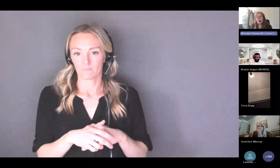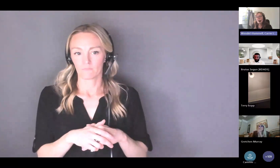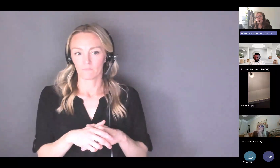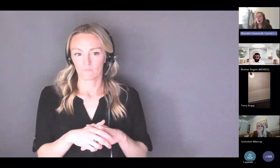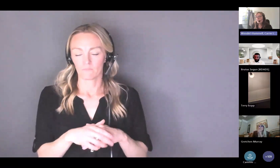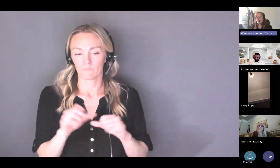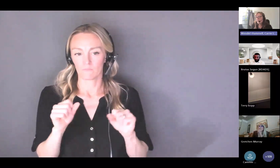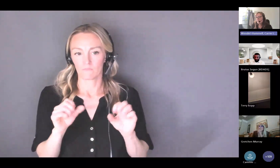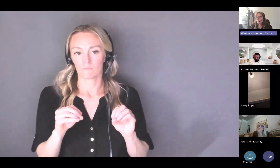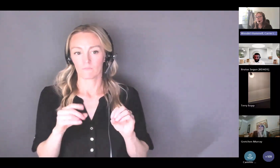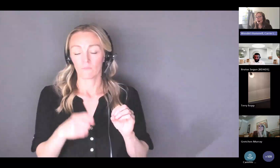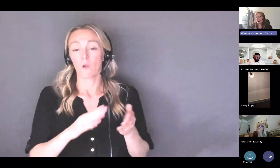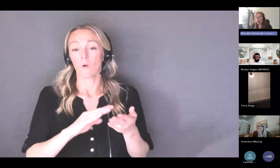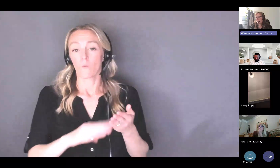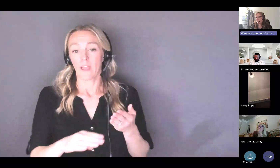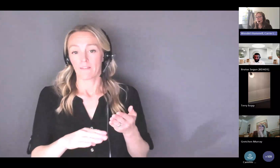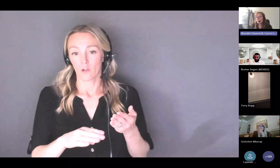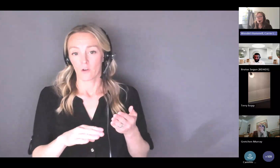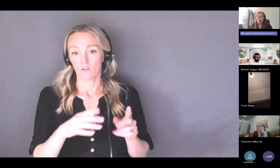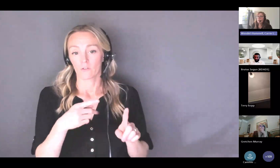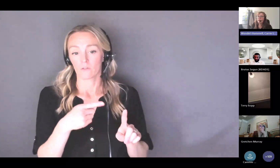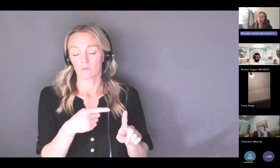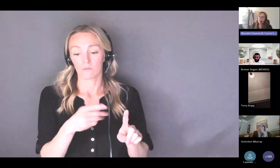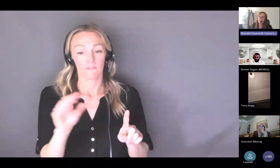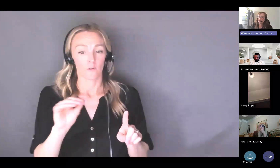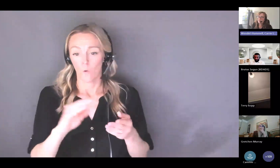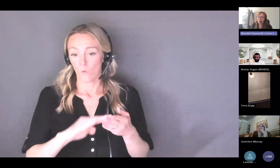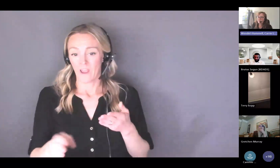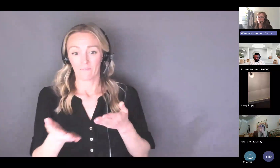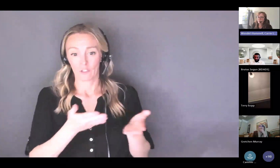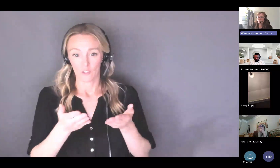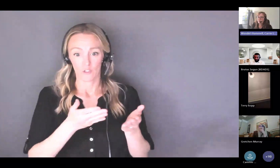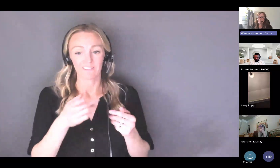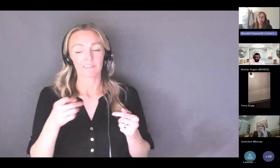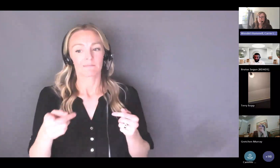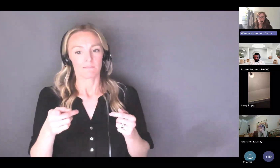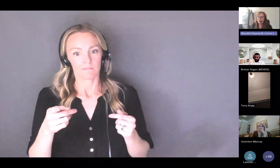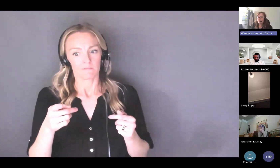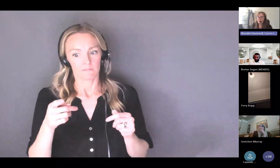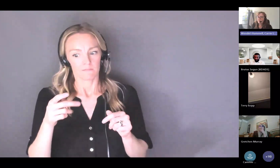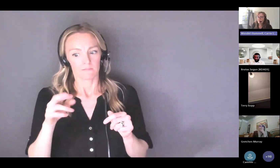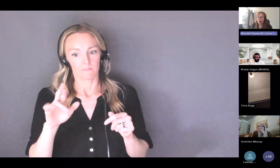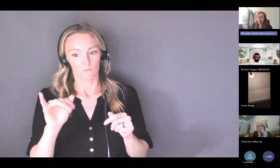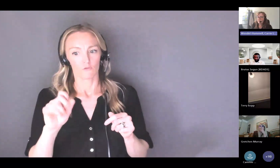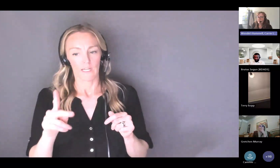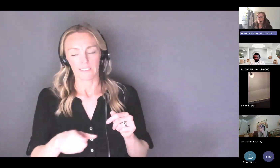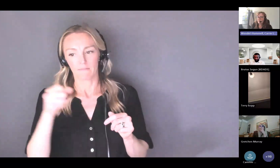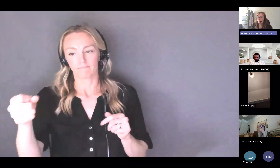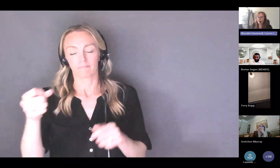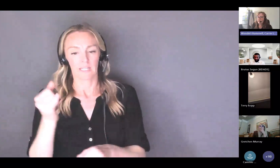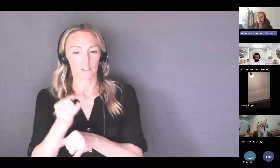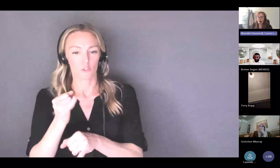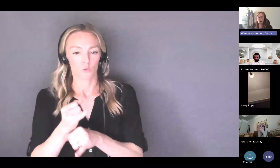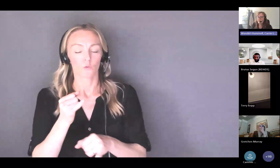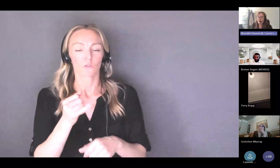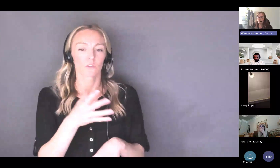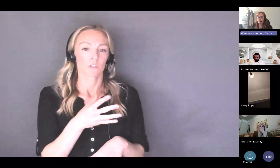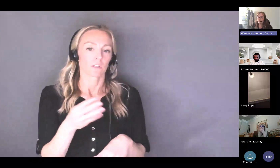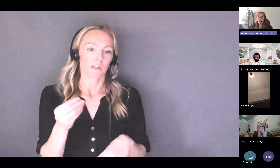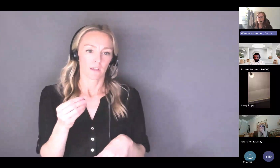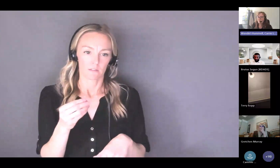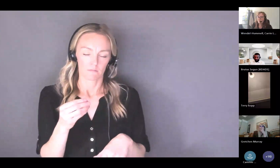So waiver is saying, if not for waiver services, you are at risk of being in an institution. That's how waivers are defined and how